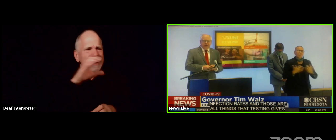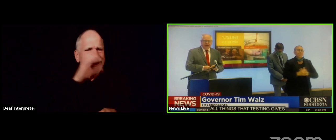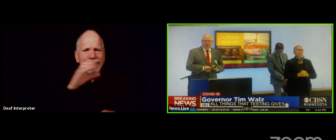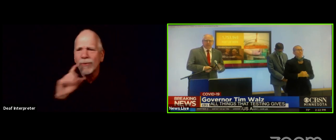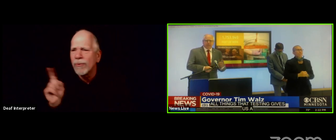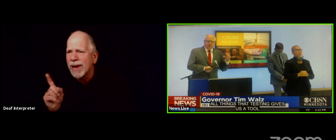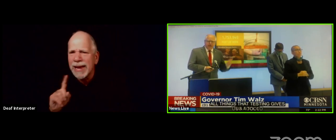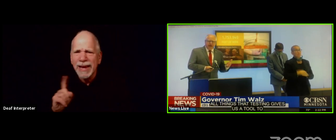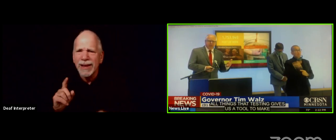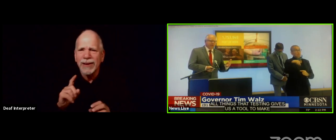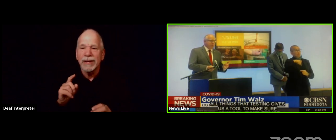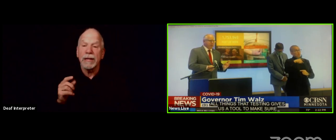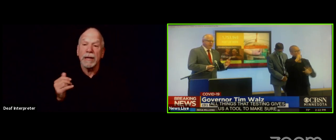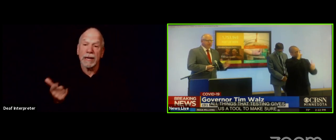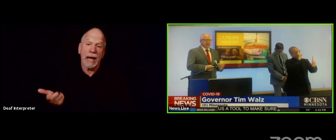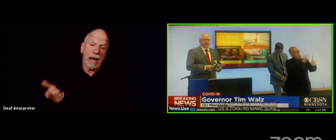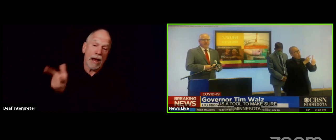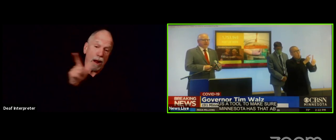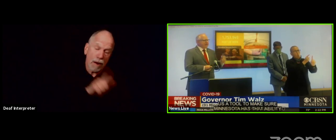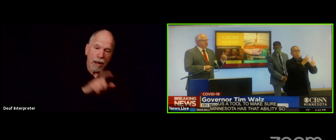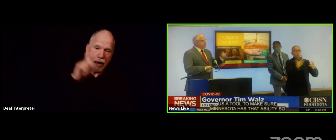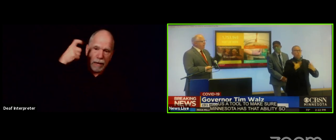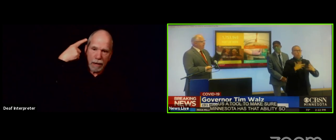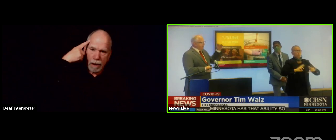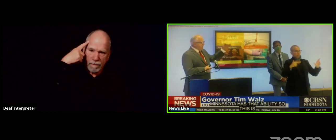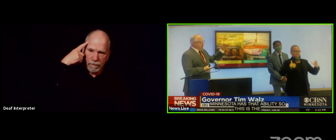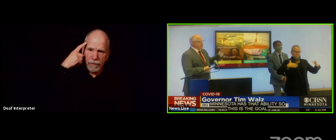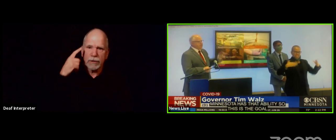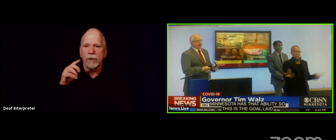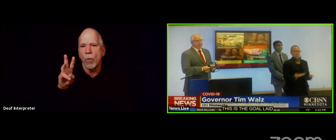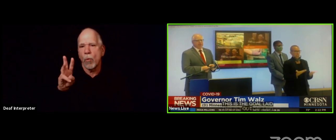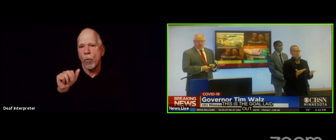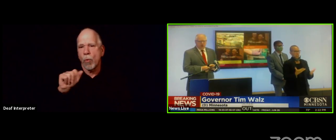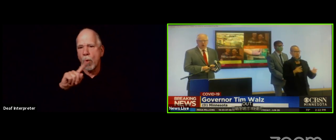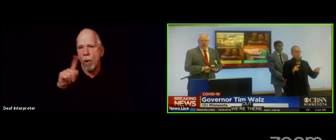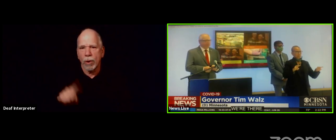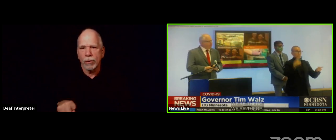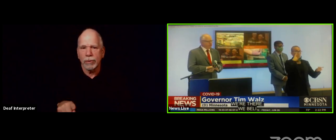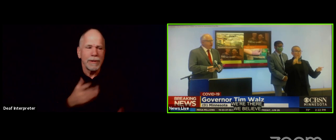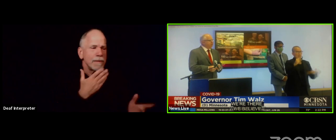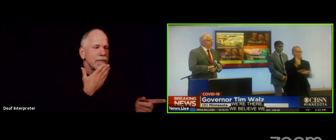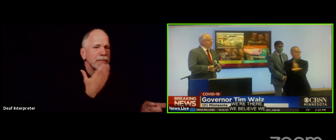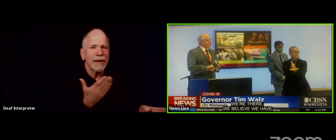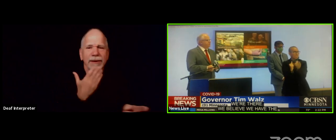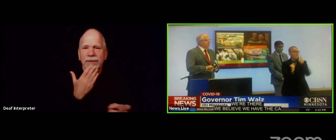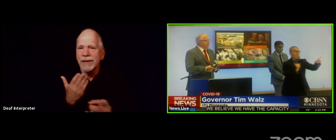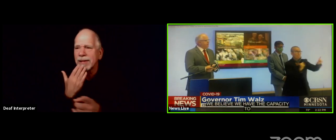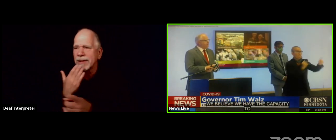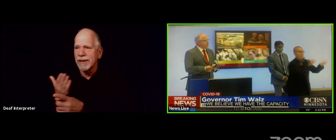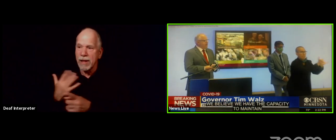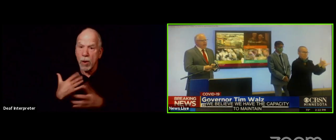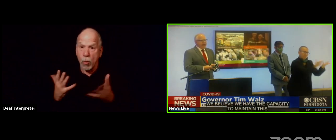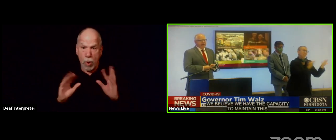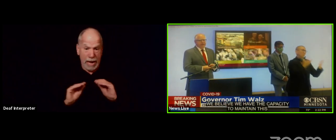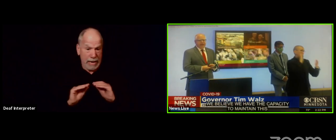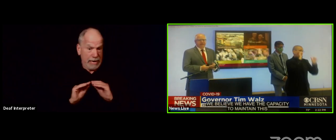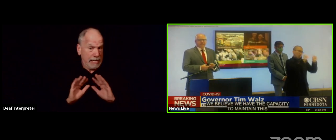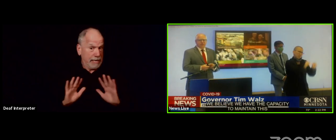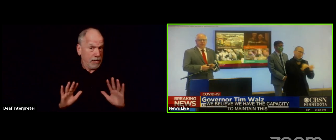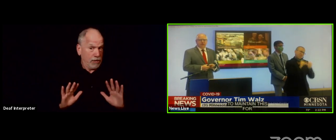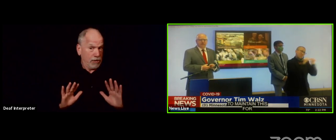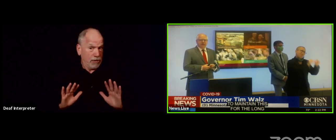laid out. We're there. We believe we have the capacity to maintain this for the long haul, for as long as it takes us to be in this. And that